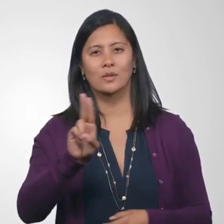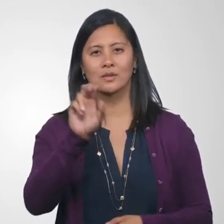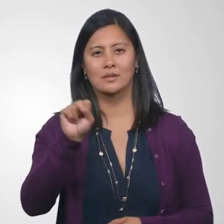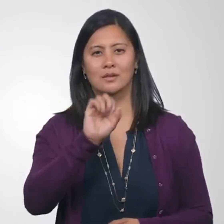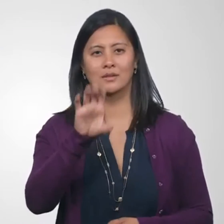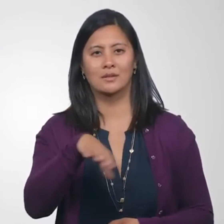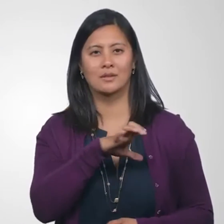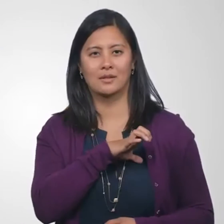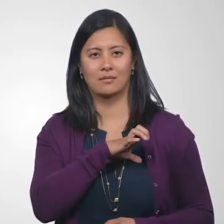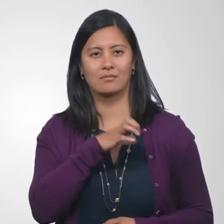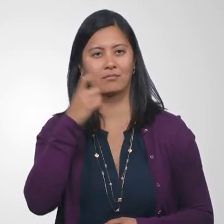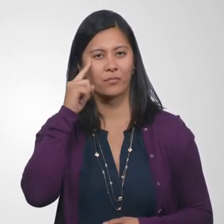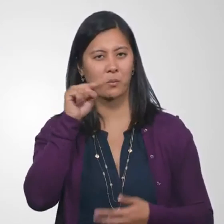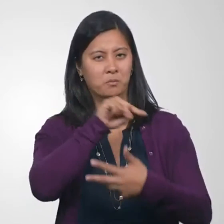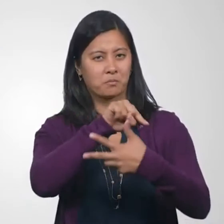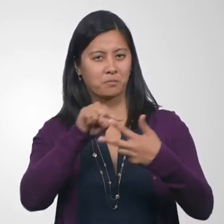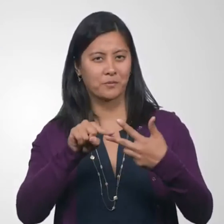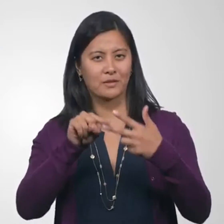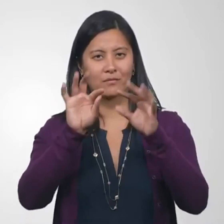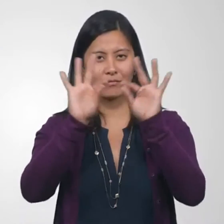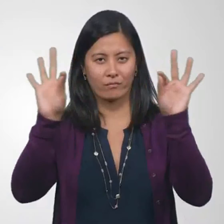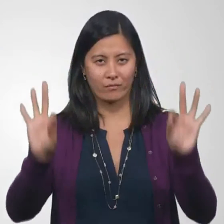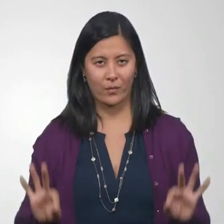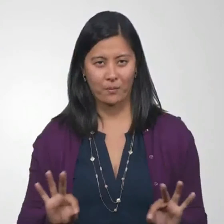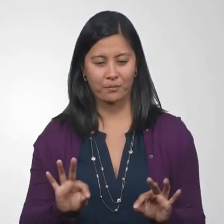Related to U.S. citizenship for Forms N-400,